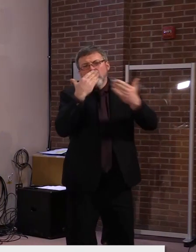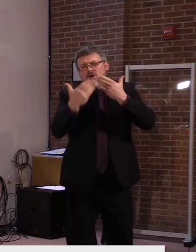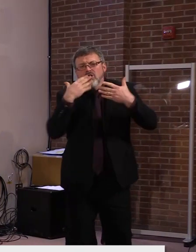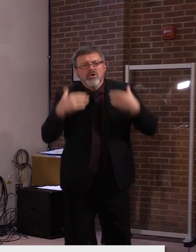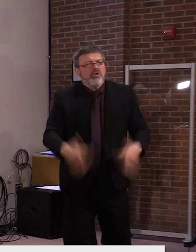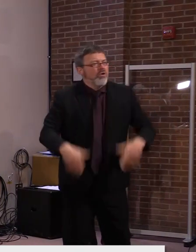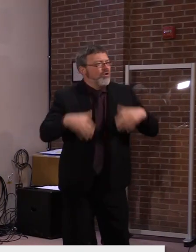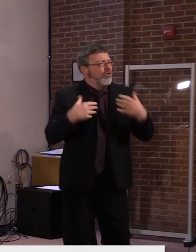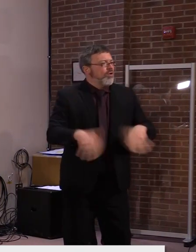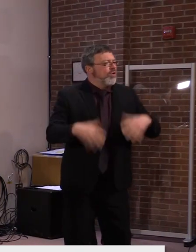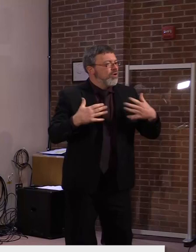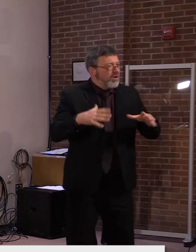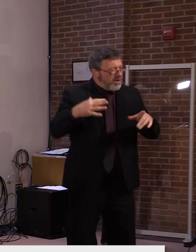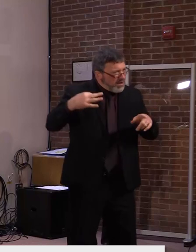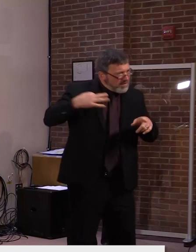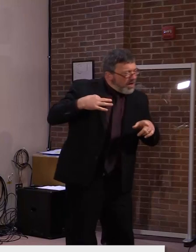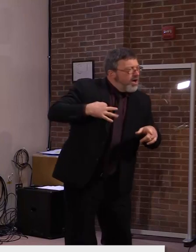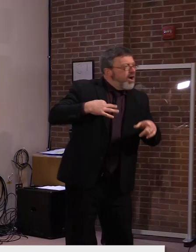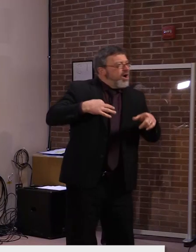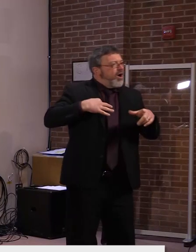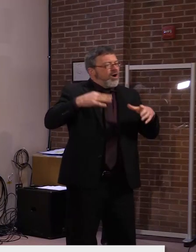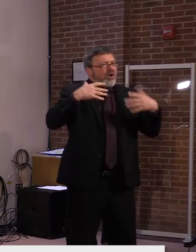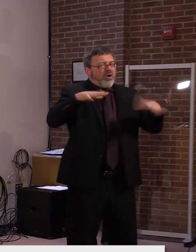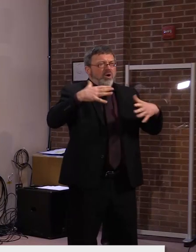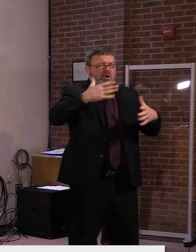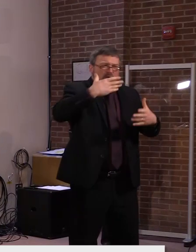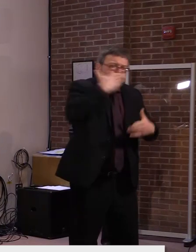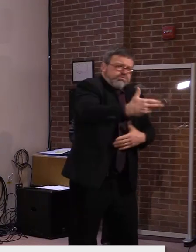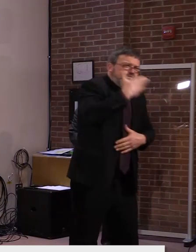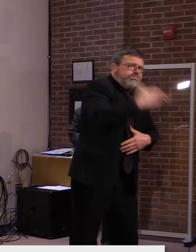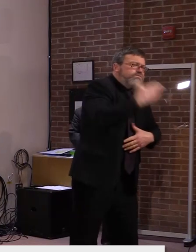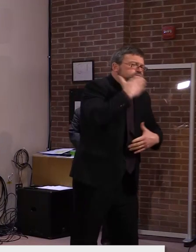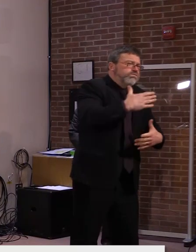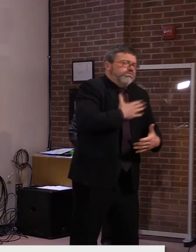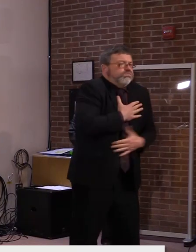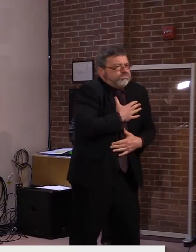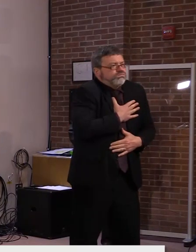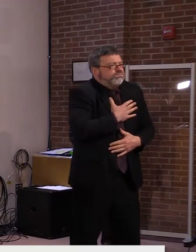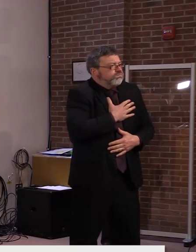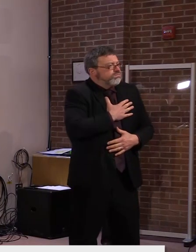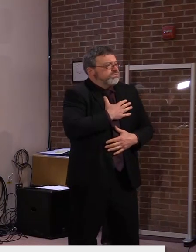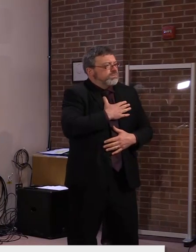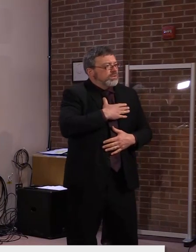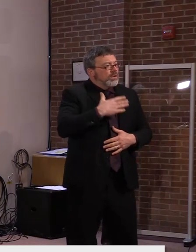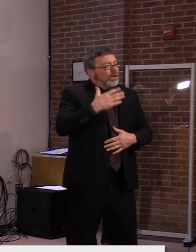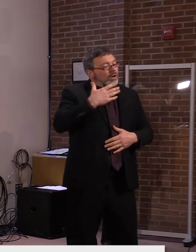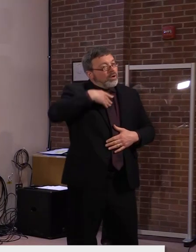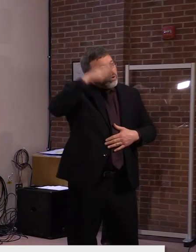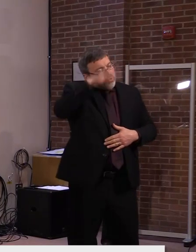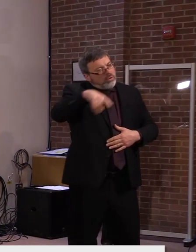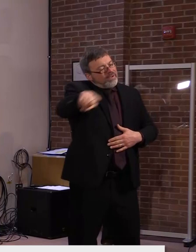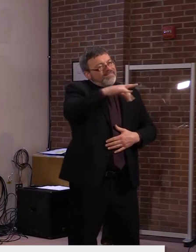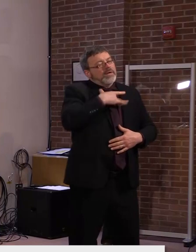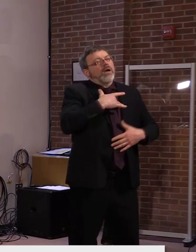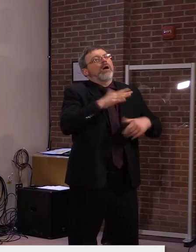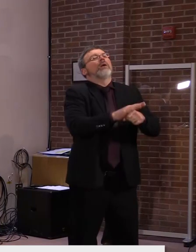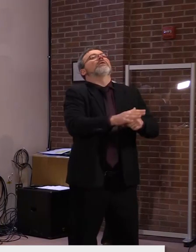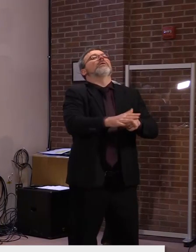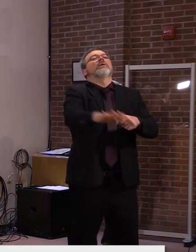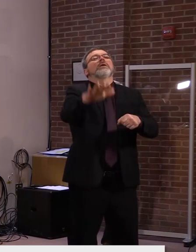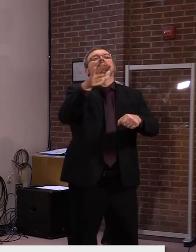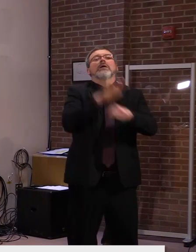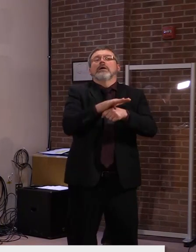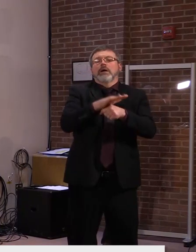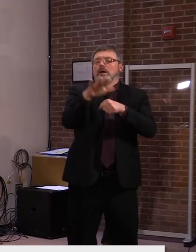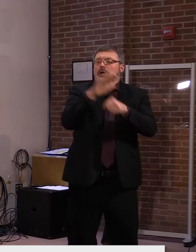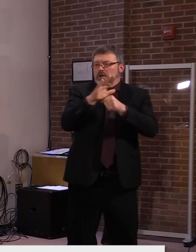I know everyone is tired of dealing with COVID, but unfortunately, it's going to be with us for quite some time,